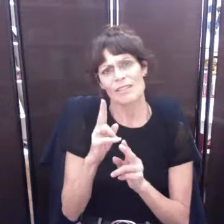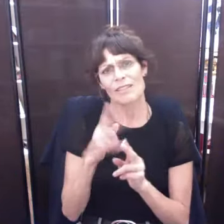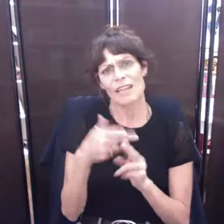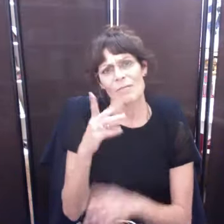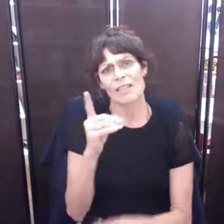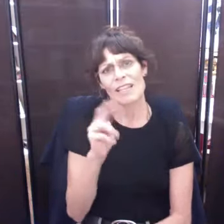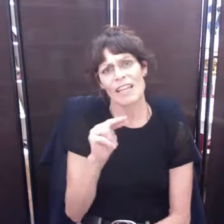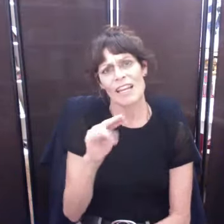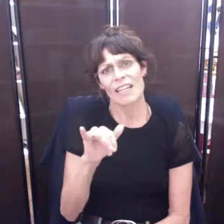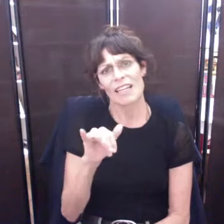And